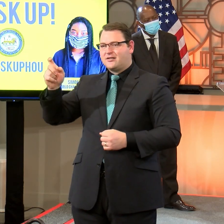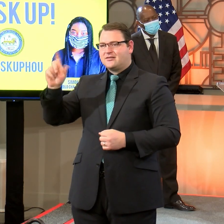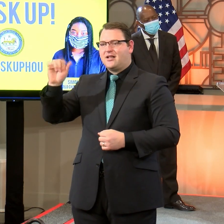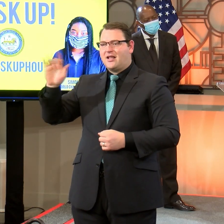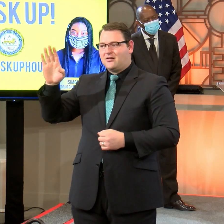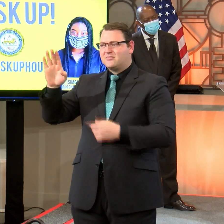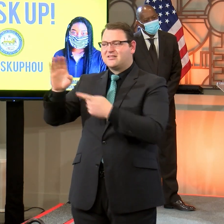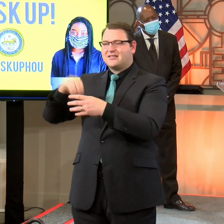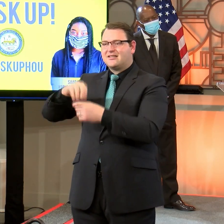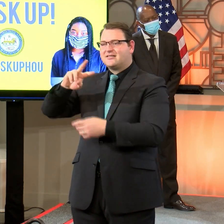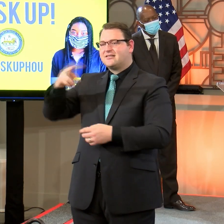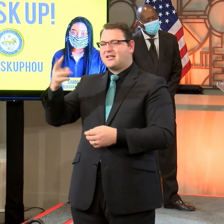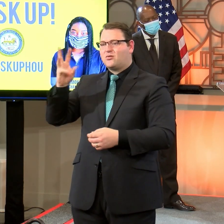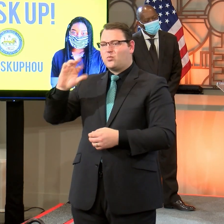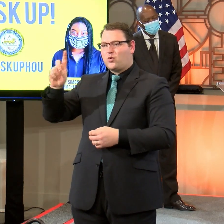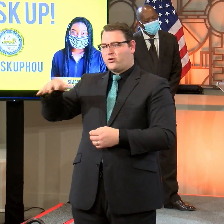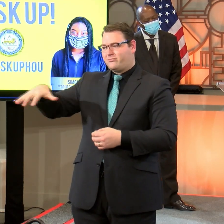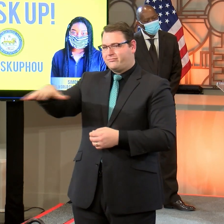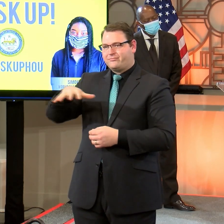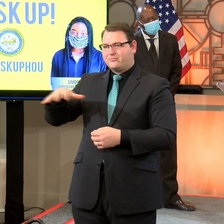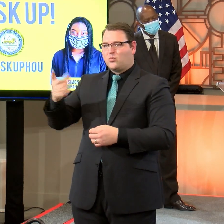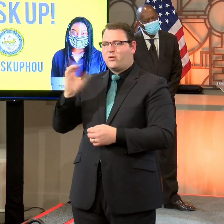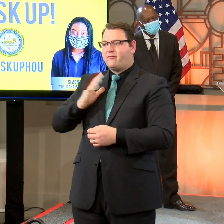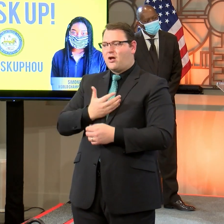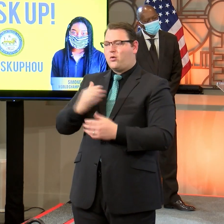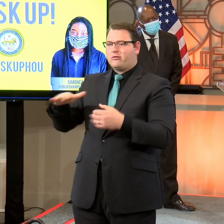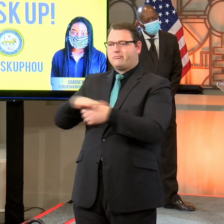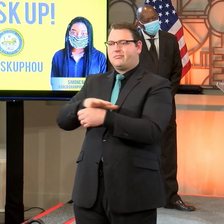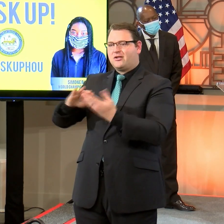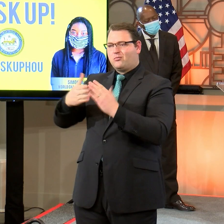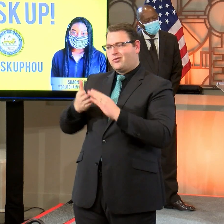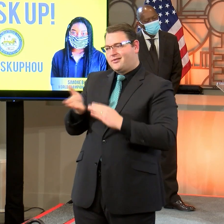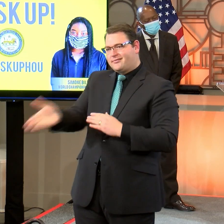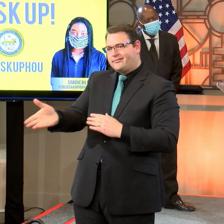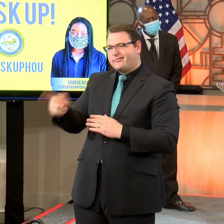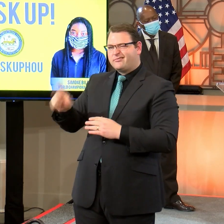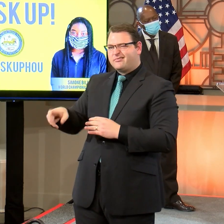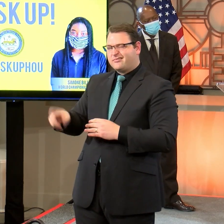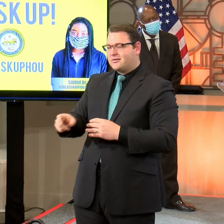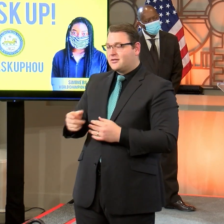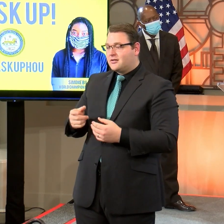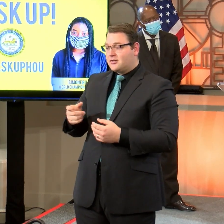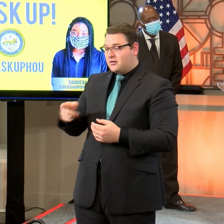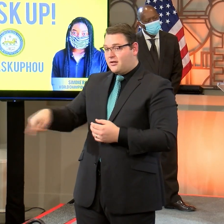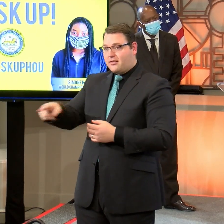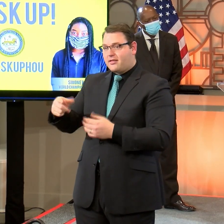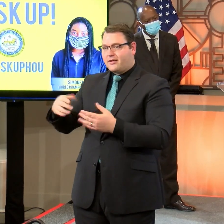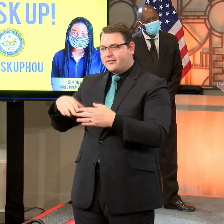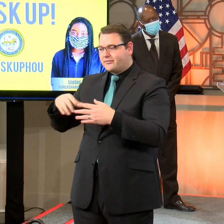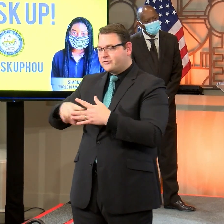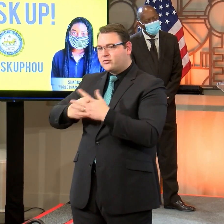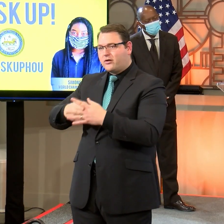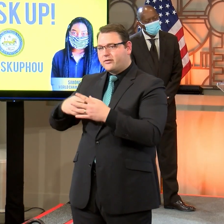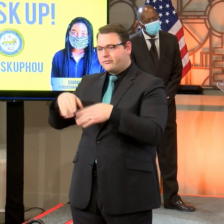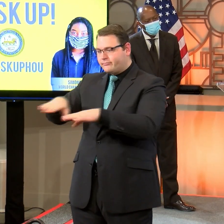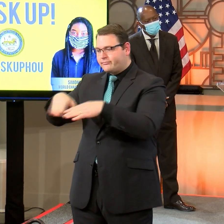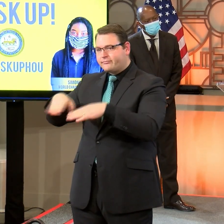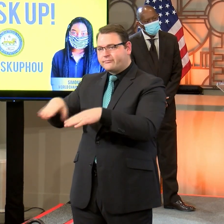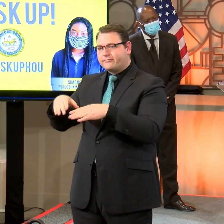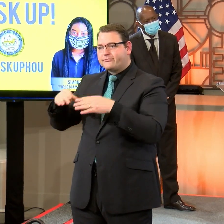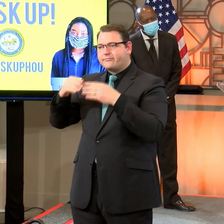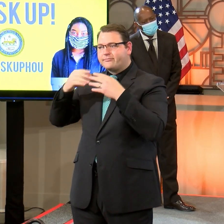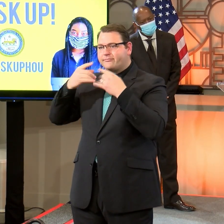in Second Ward, one of our complete communities, and they have also started a cloth face mask campaign and have